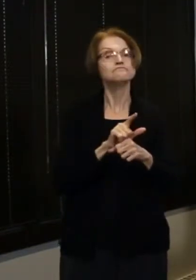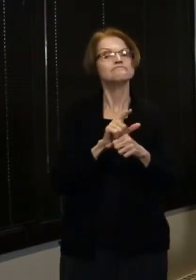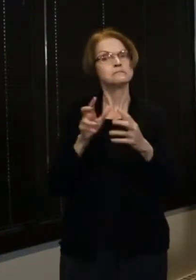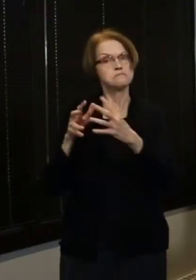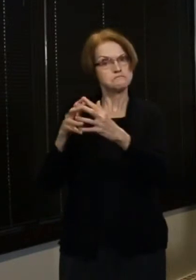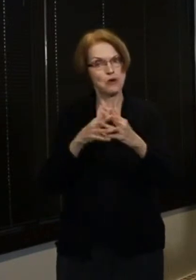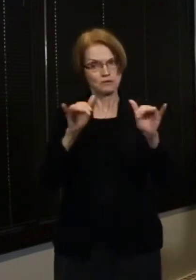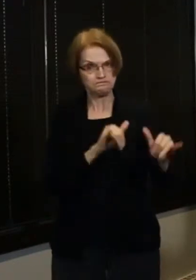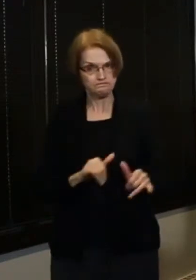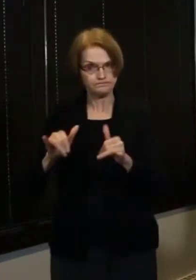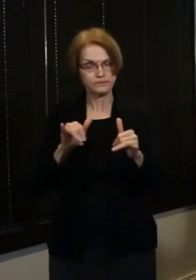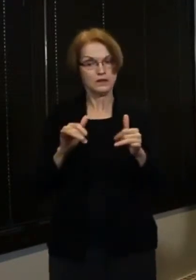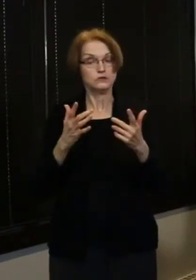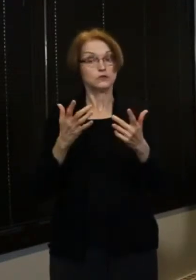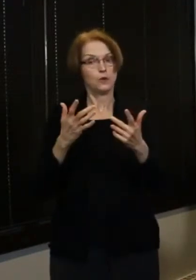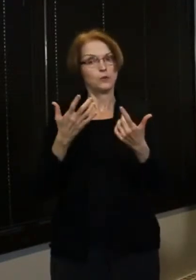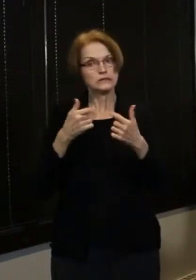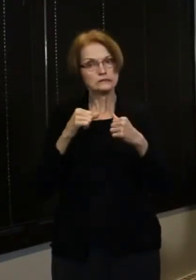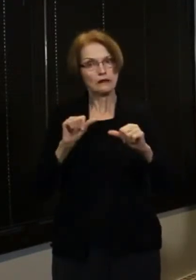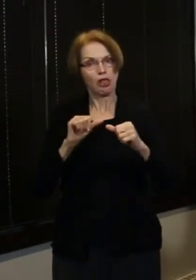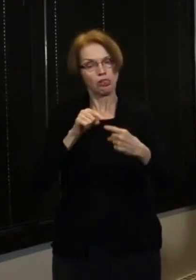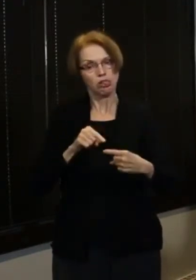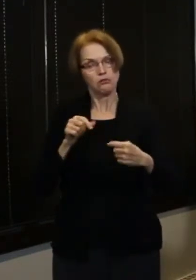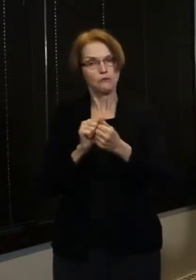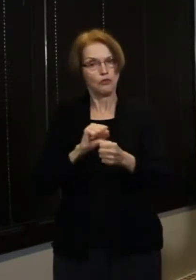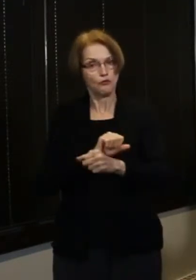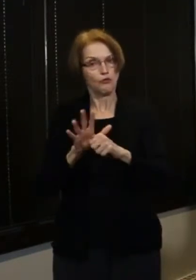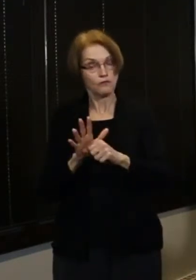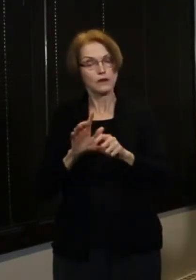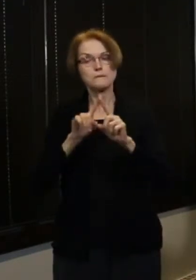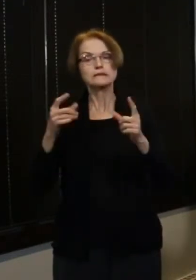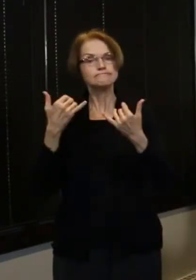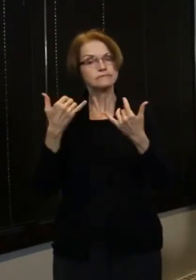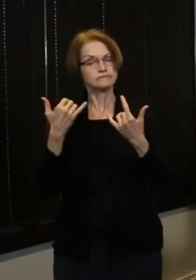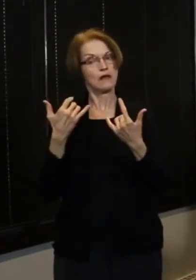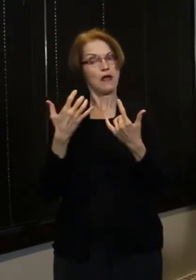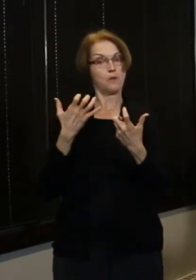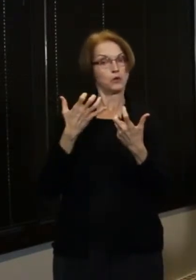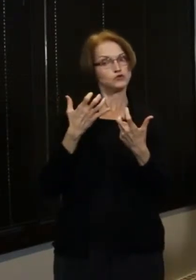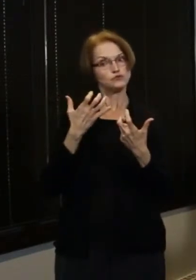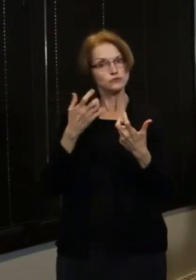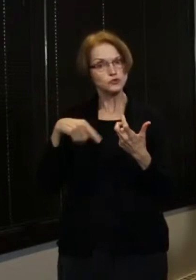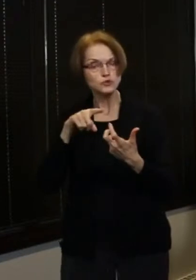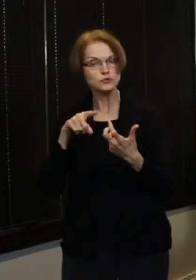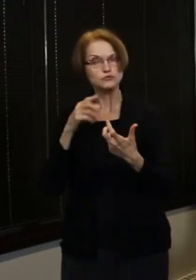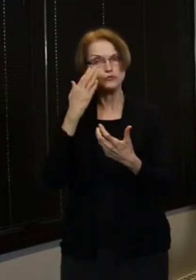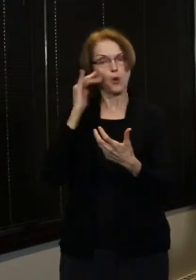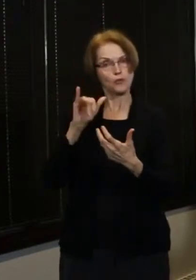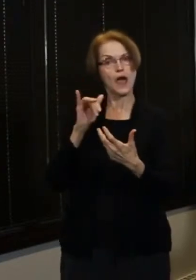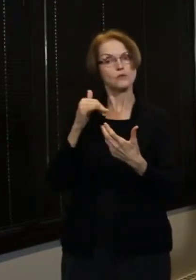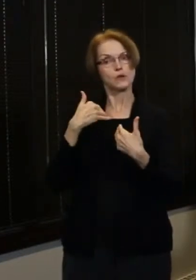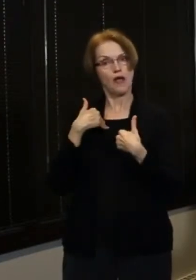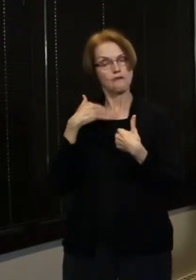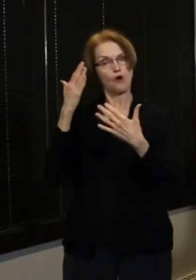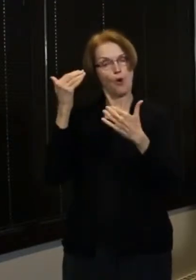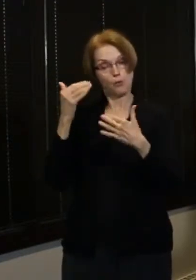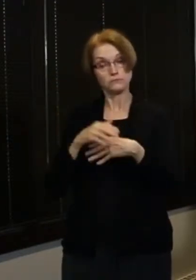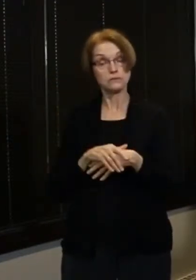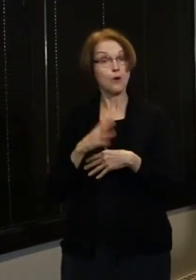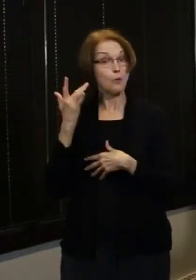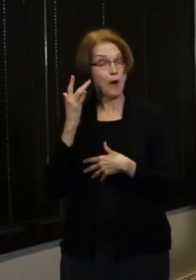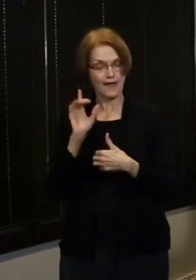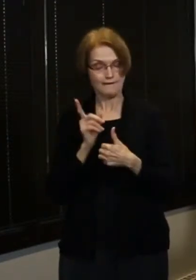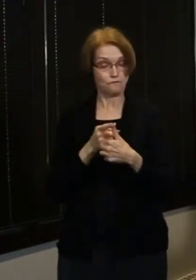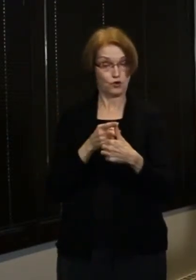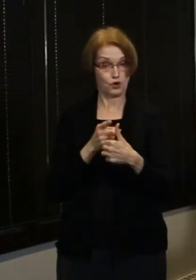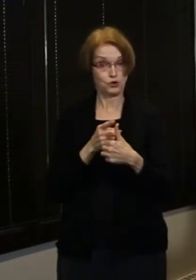go, I also want people to see that there are signs of hope. For one thing, the number of COVID-related hospitalizations